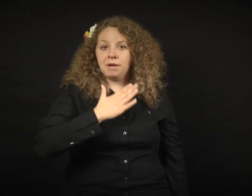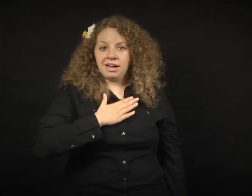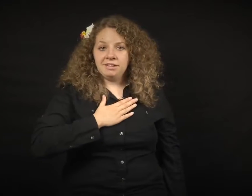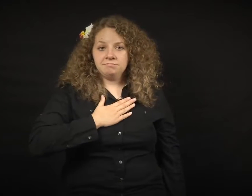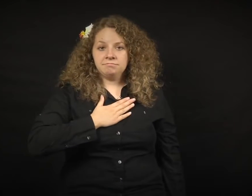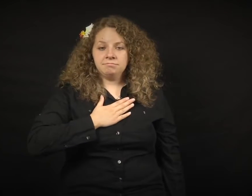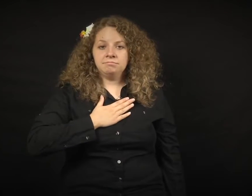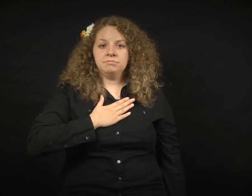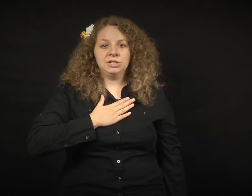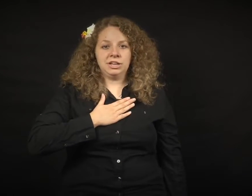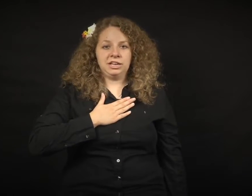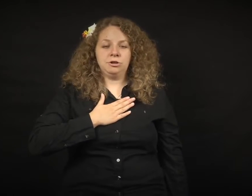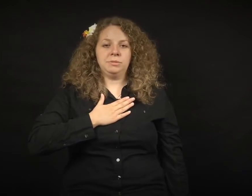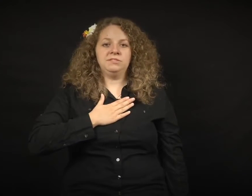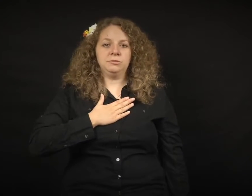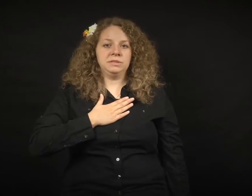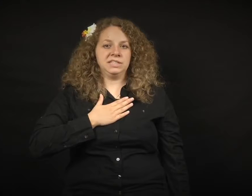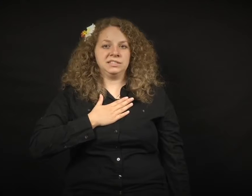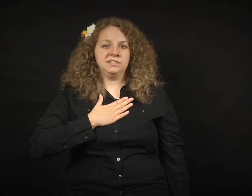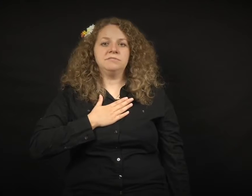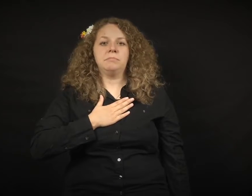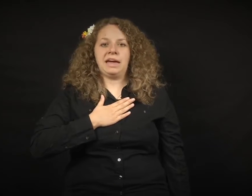my, your hand open for possessive, my,